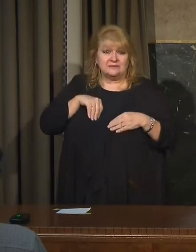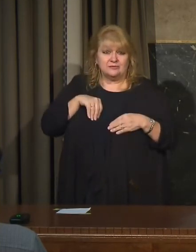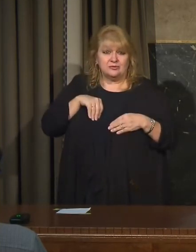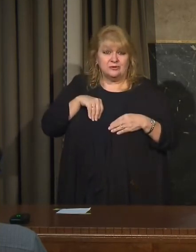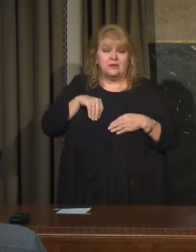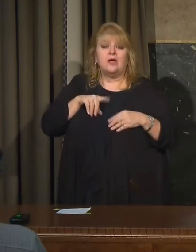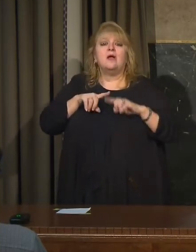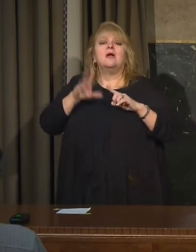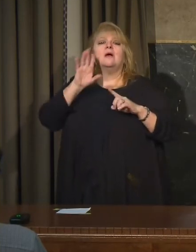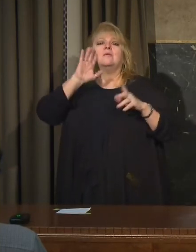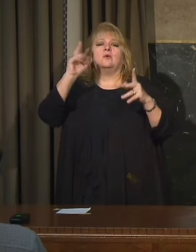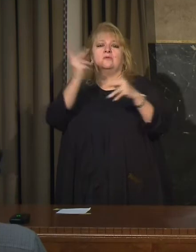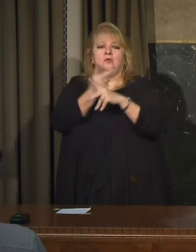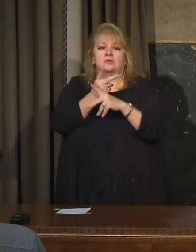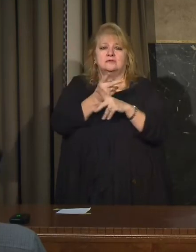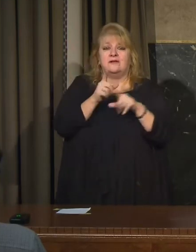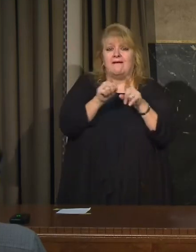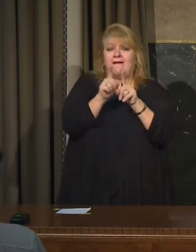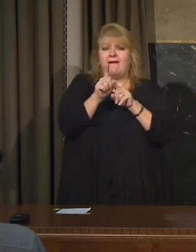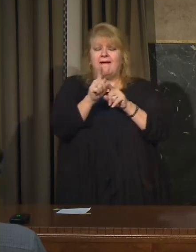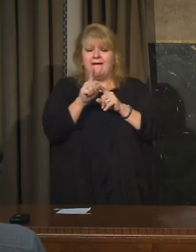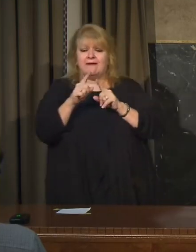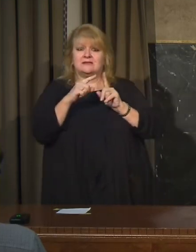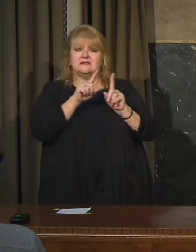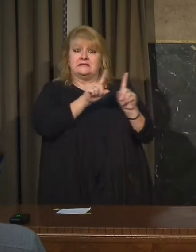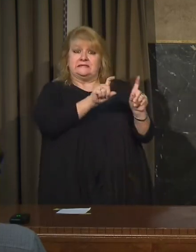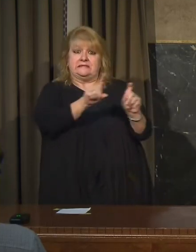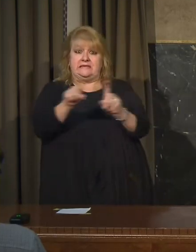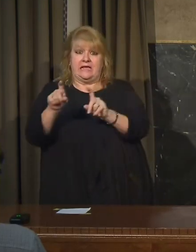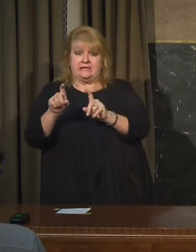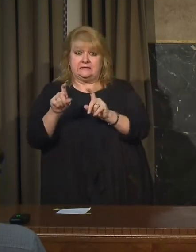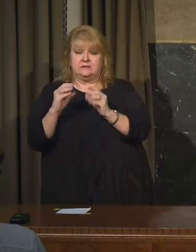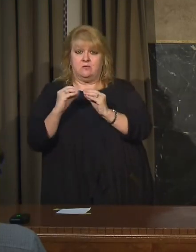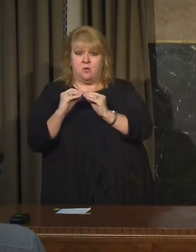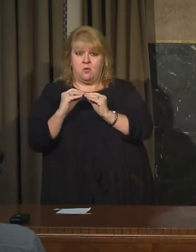As our cases are going up now, and as the governor said, continue to go up,